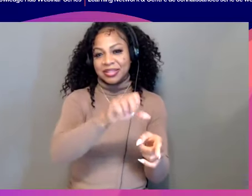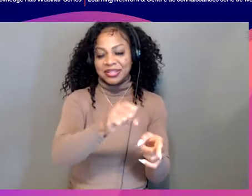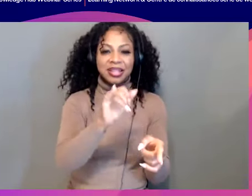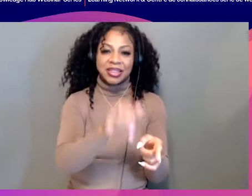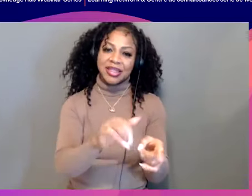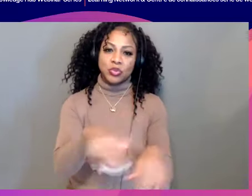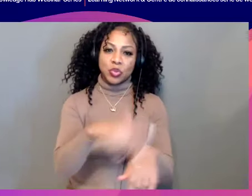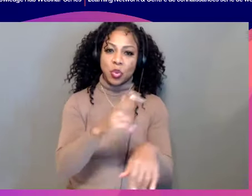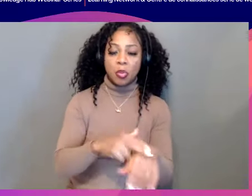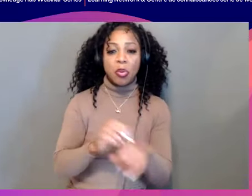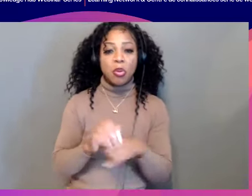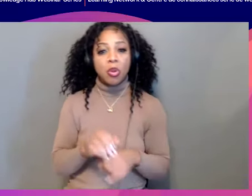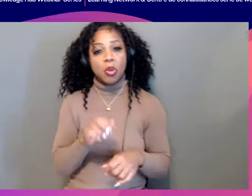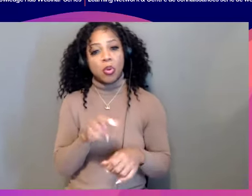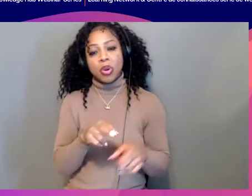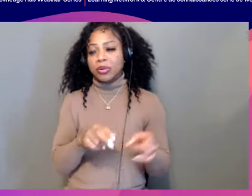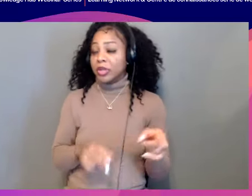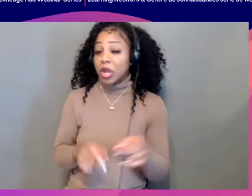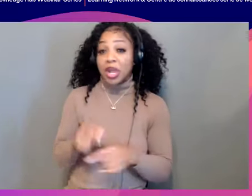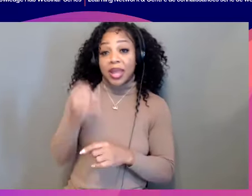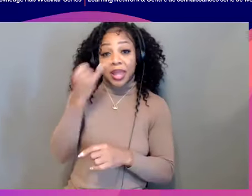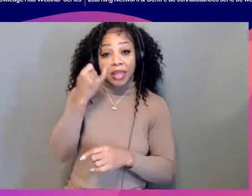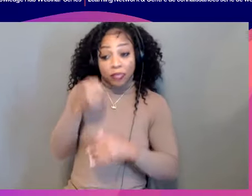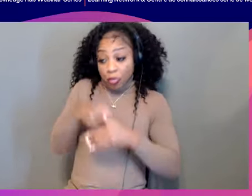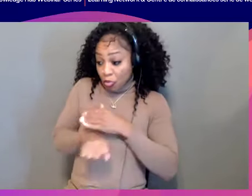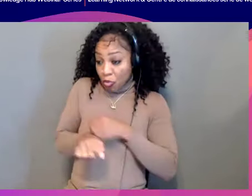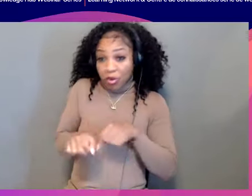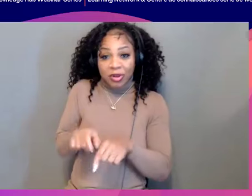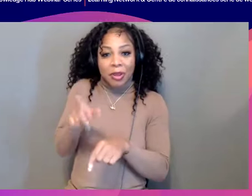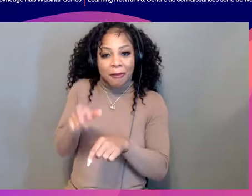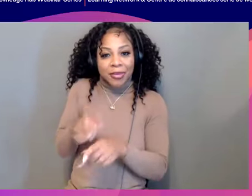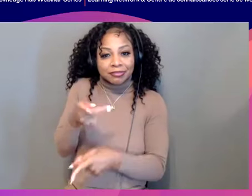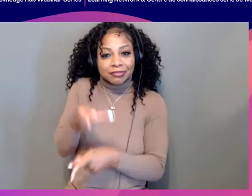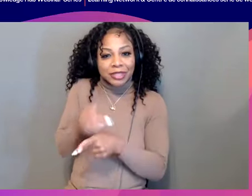cisgender means identifying as the gender that you were assigned at birth.